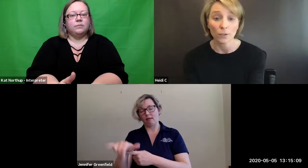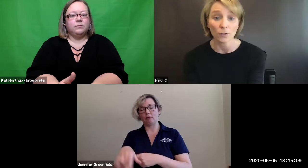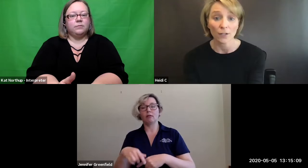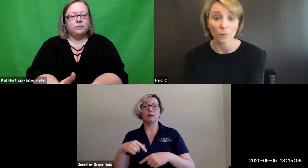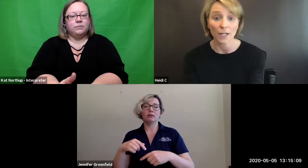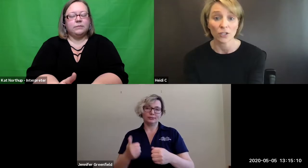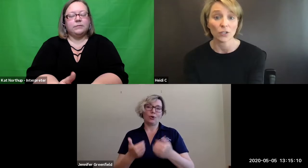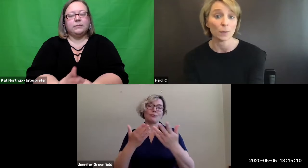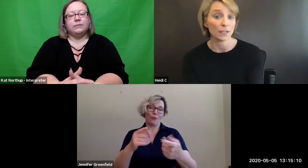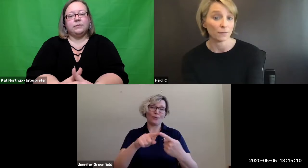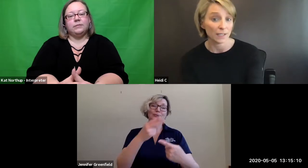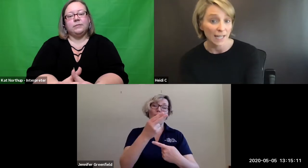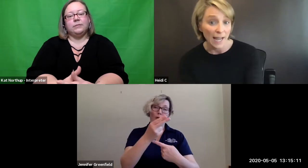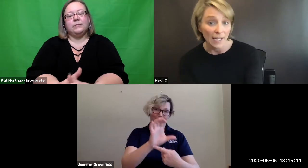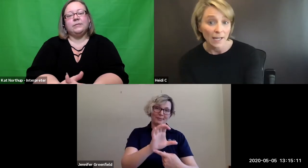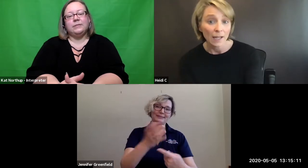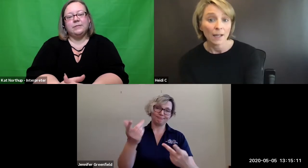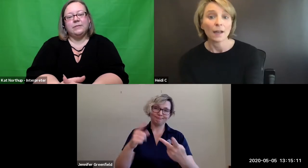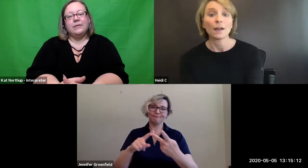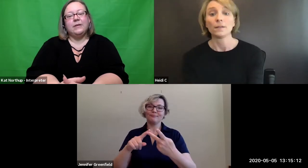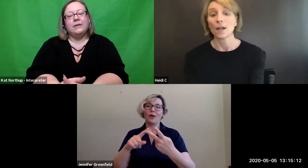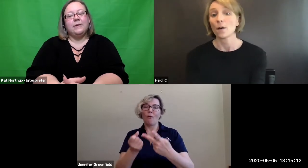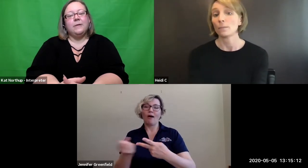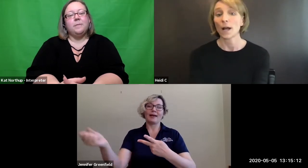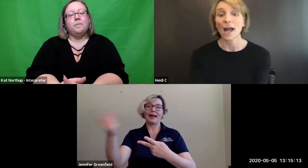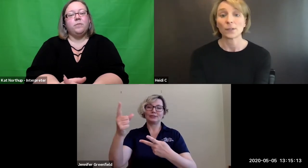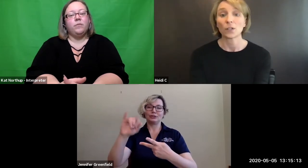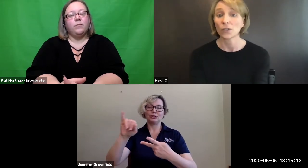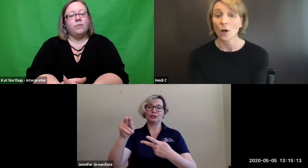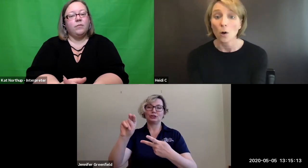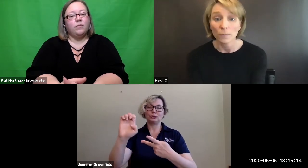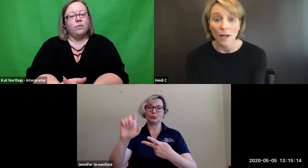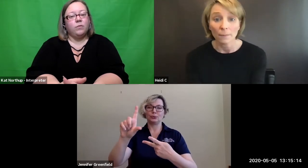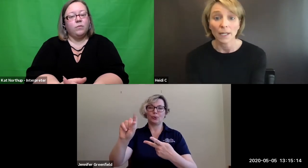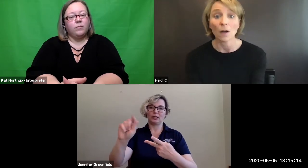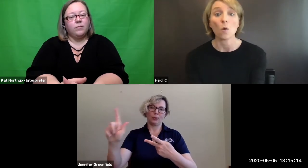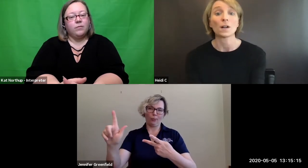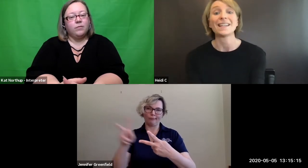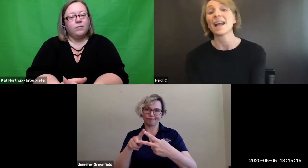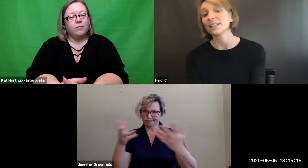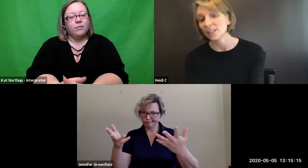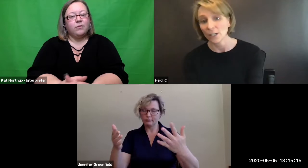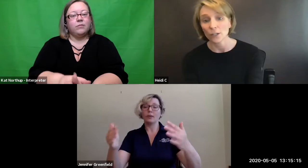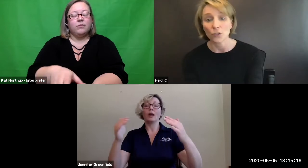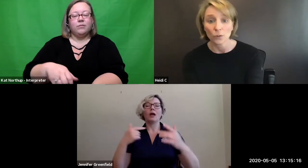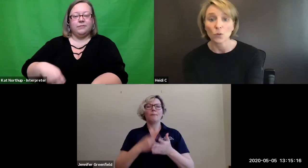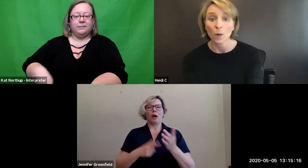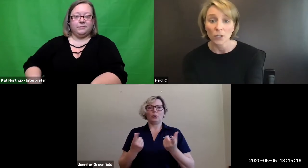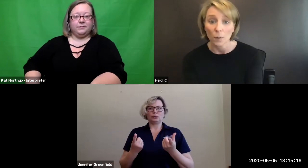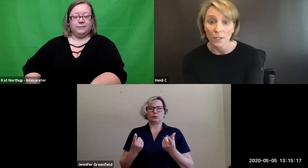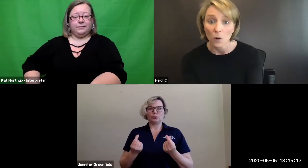postpone your graduation to a different day, perhaps closer to homecoming or next year,